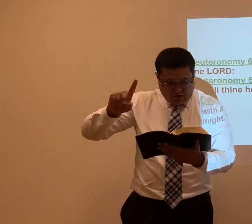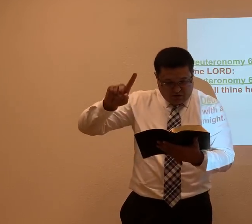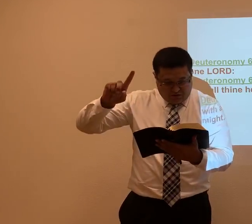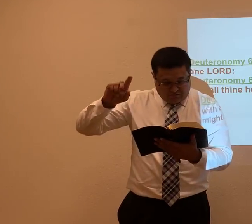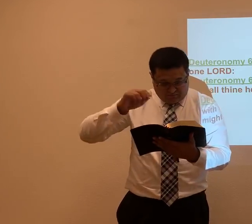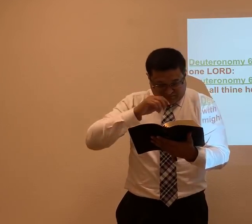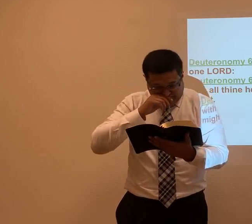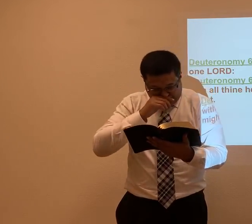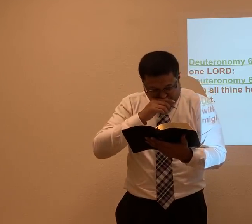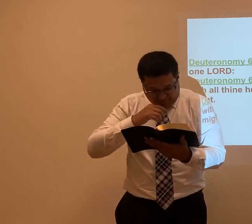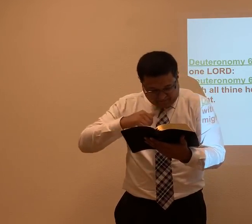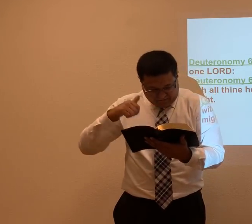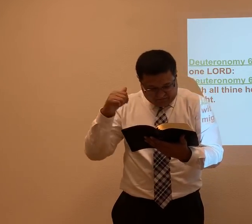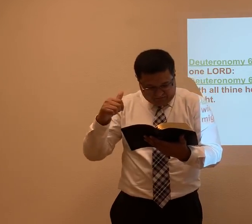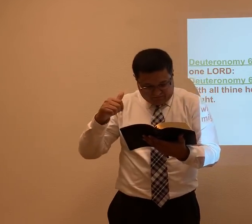Okay, so 1 Thessalonians